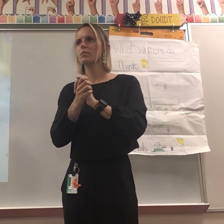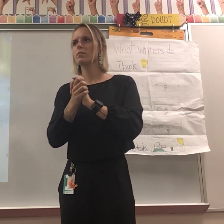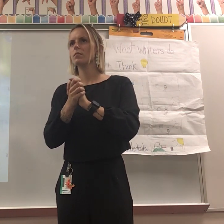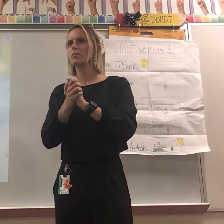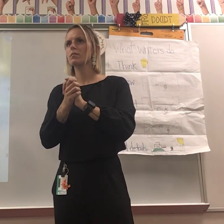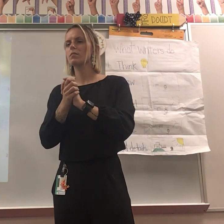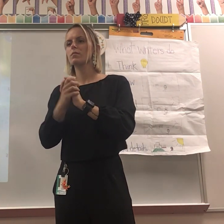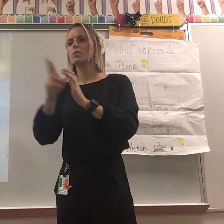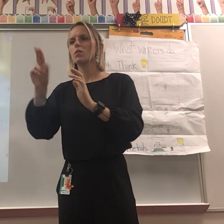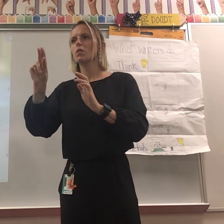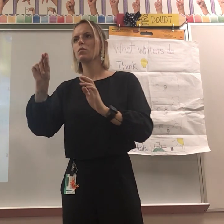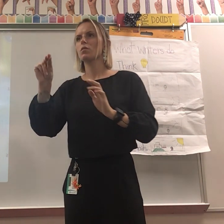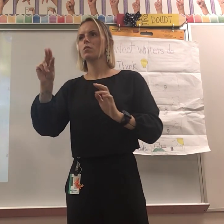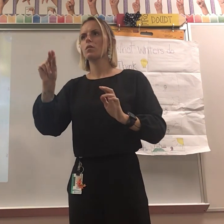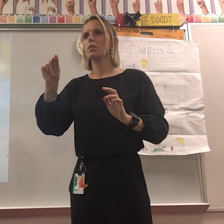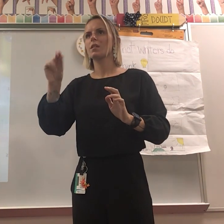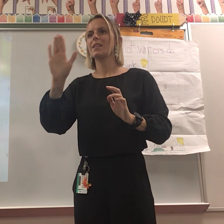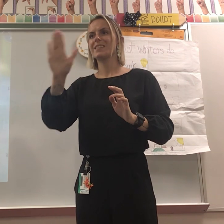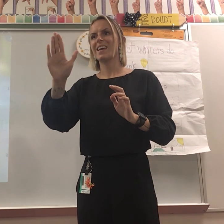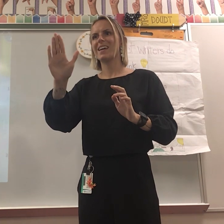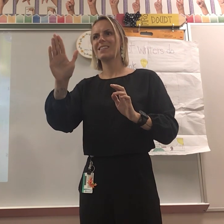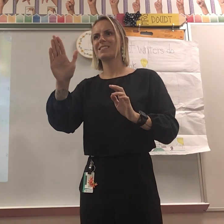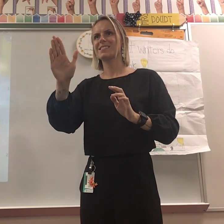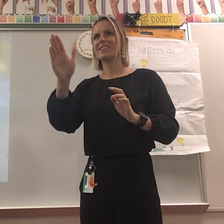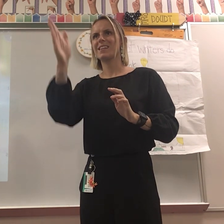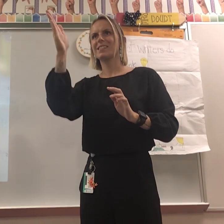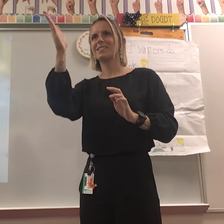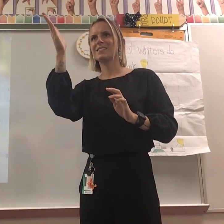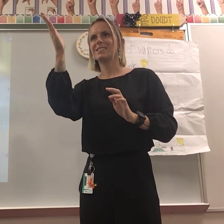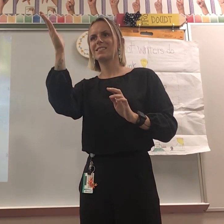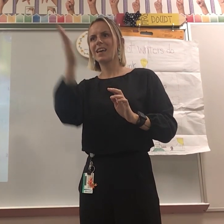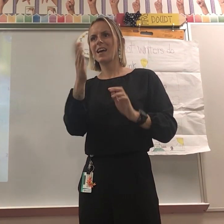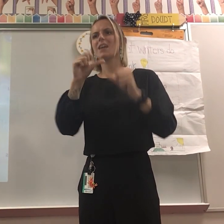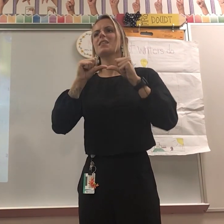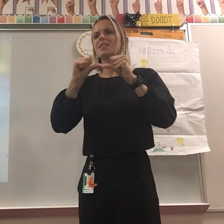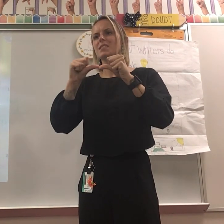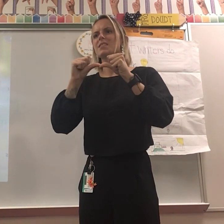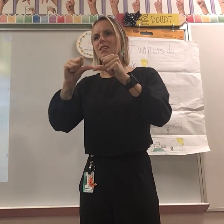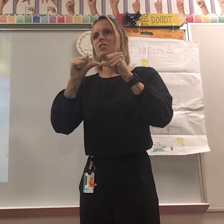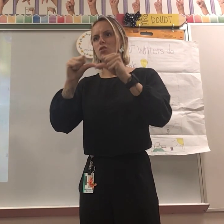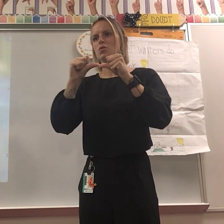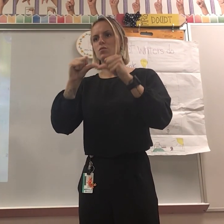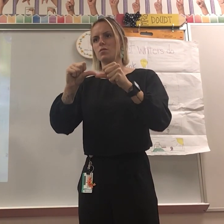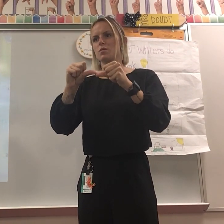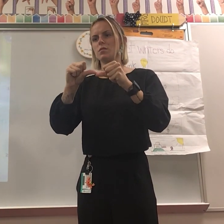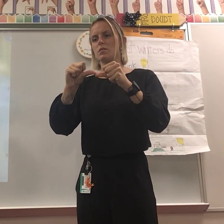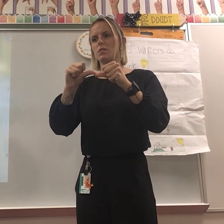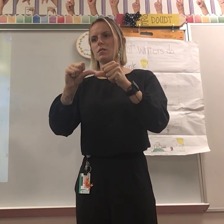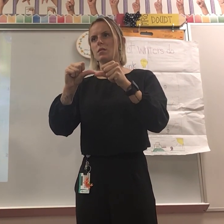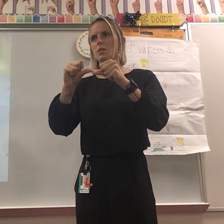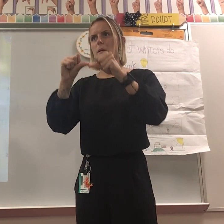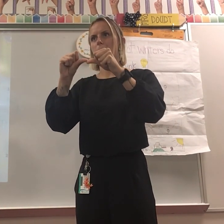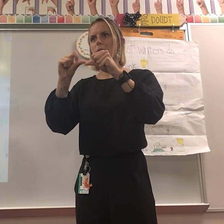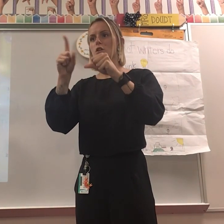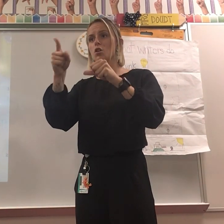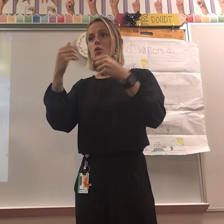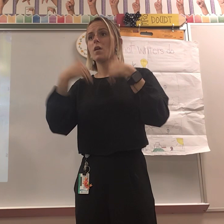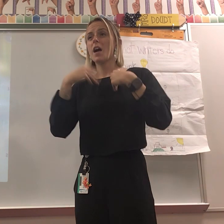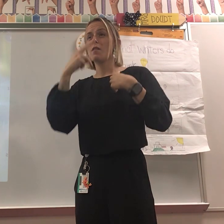No. That's a dash, that means continue. So you have two sets of quotation marks on